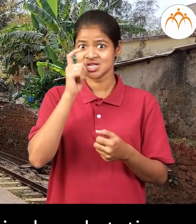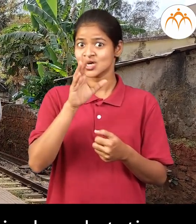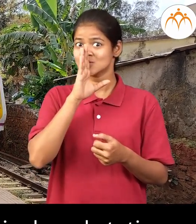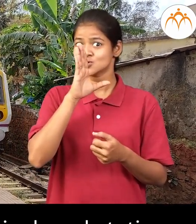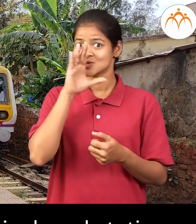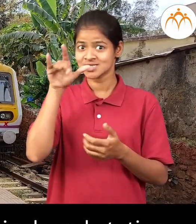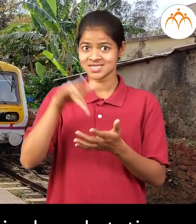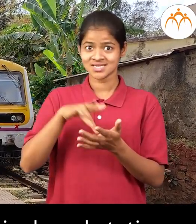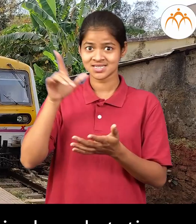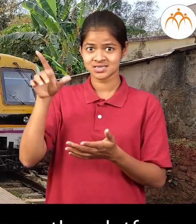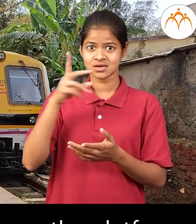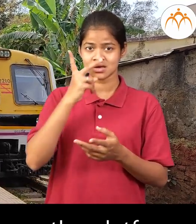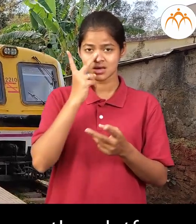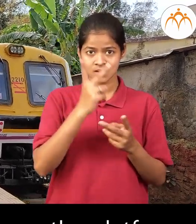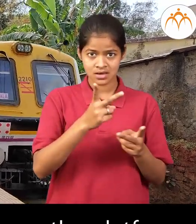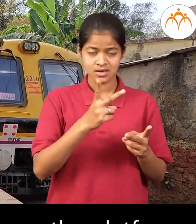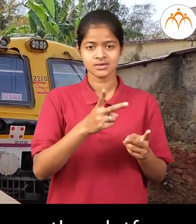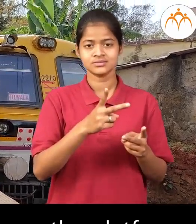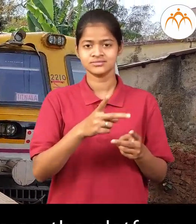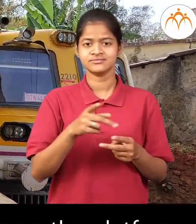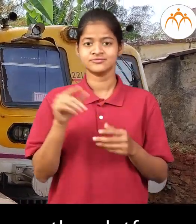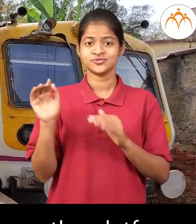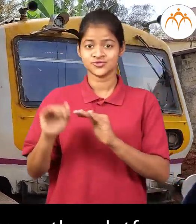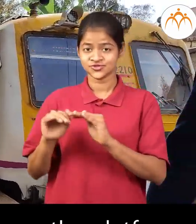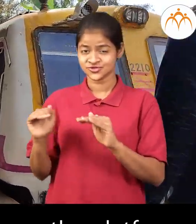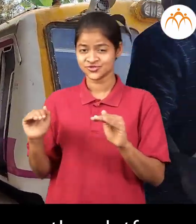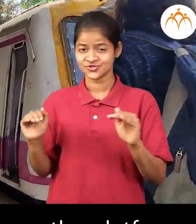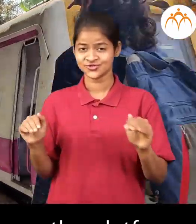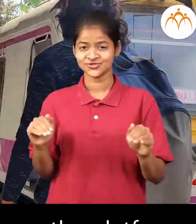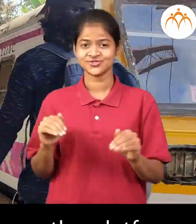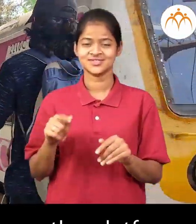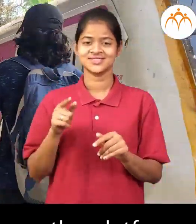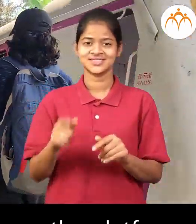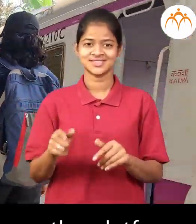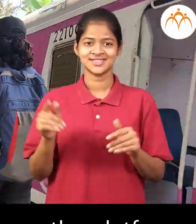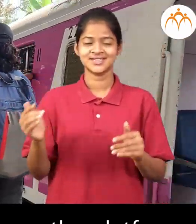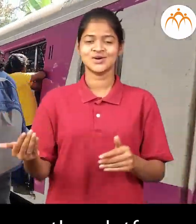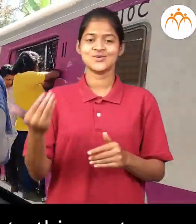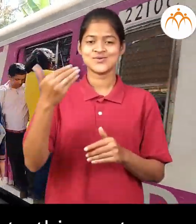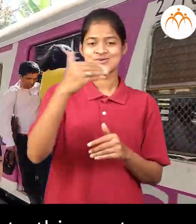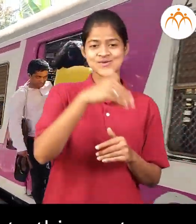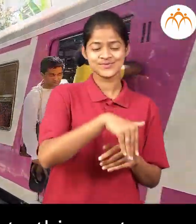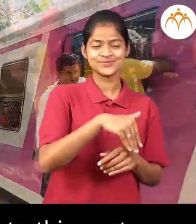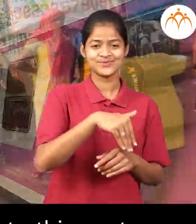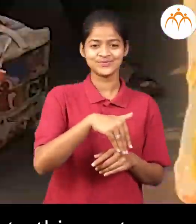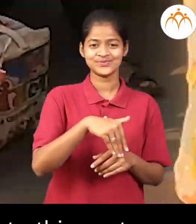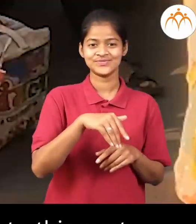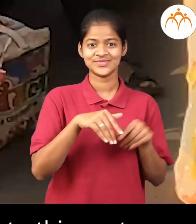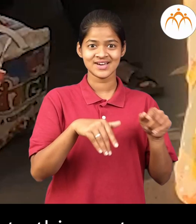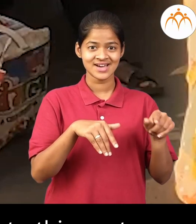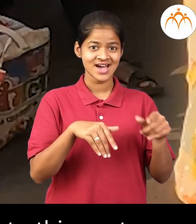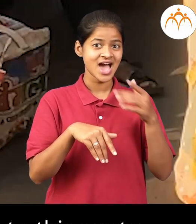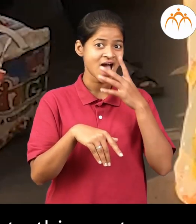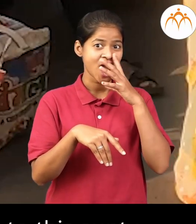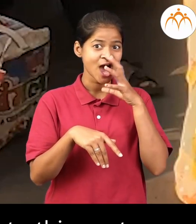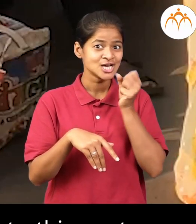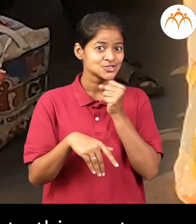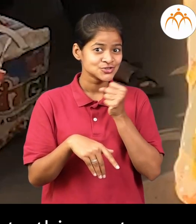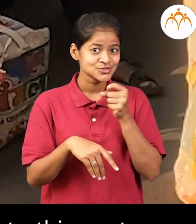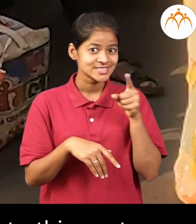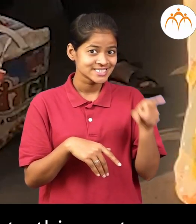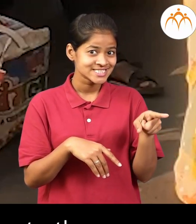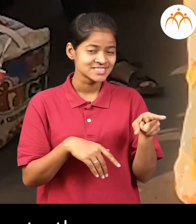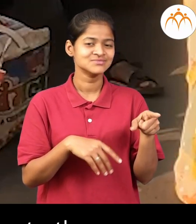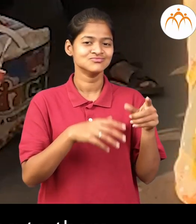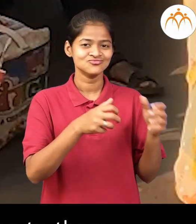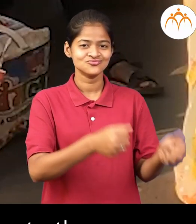at Chinsworth station. There were small children on the platform. Those children came to this